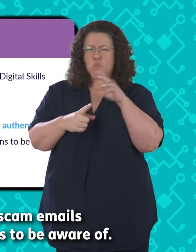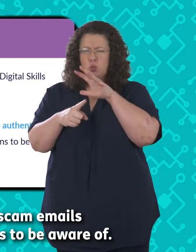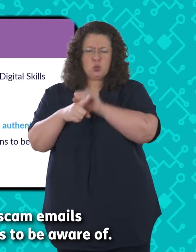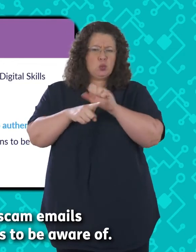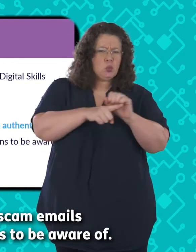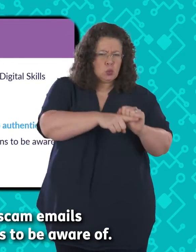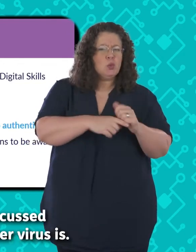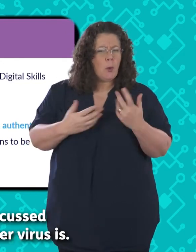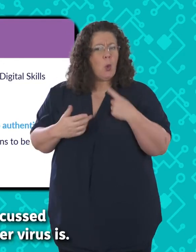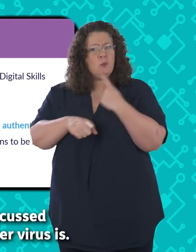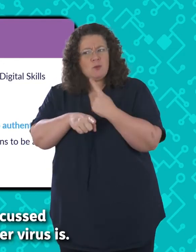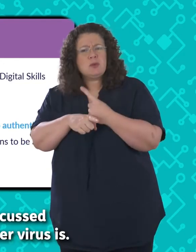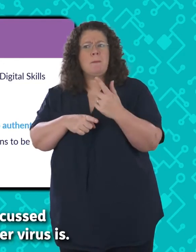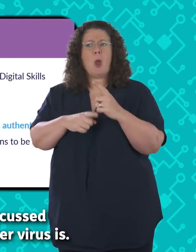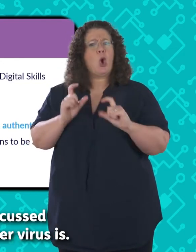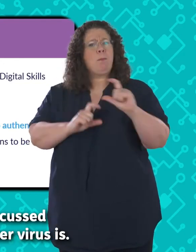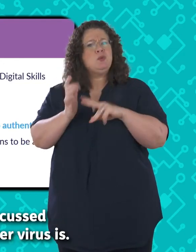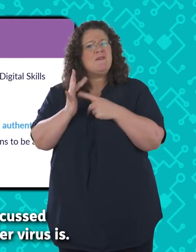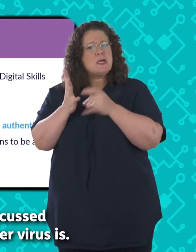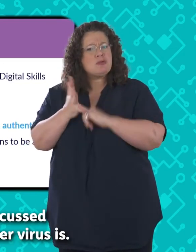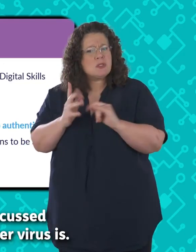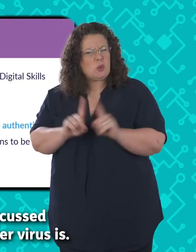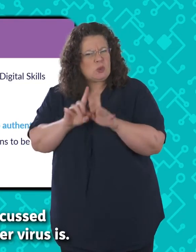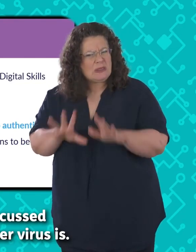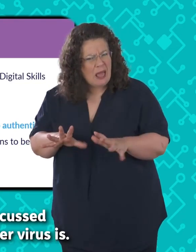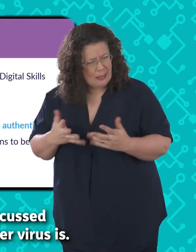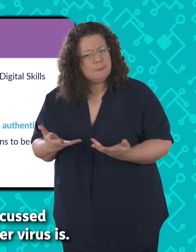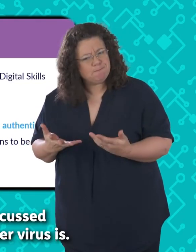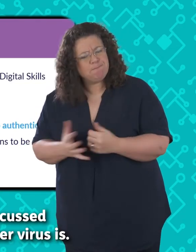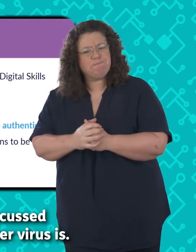aware of. We have discussed what a computer virus is.